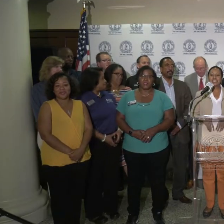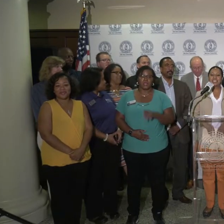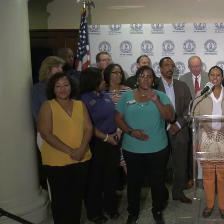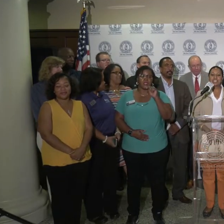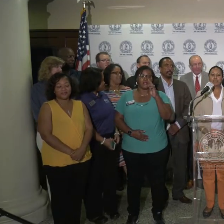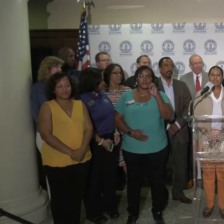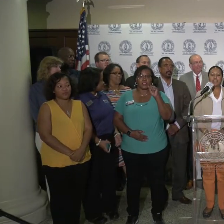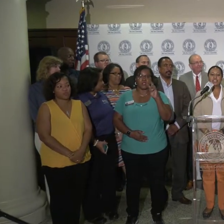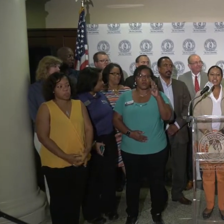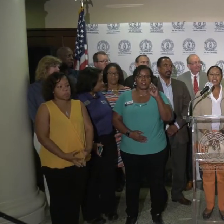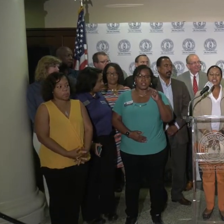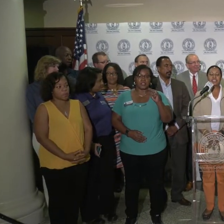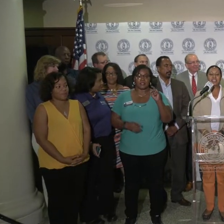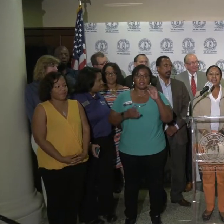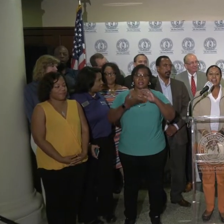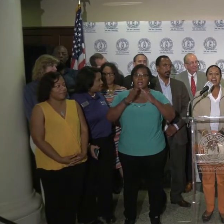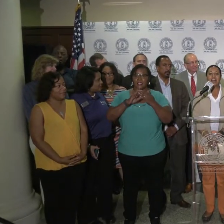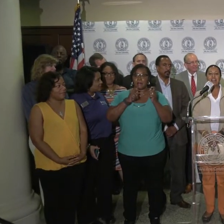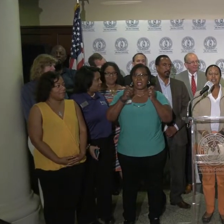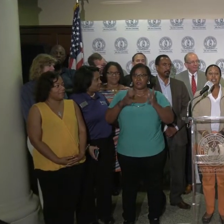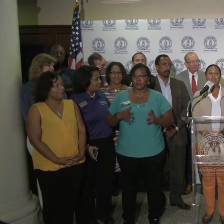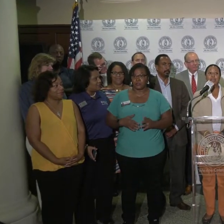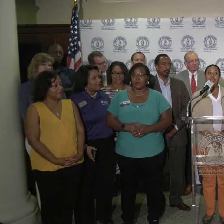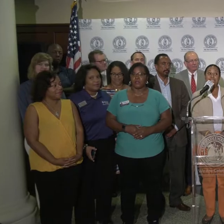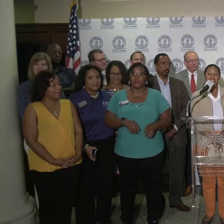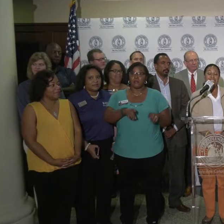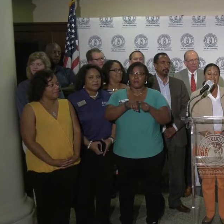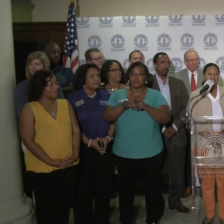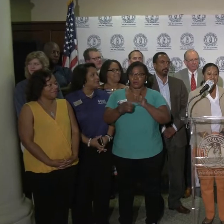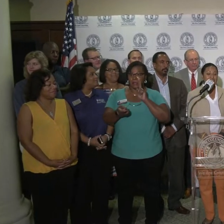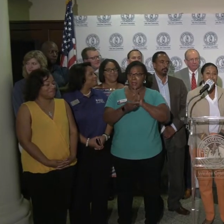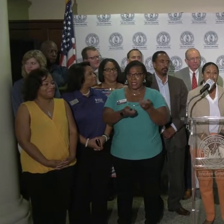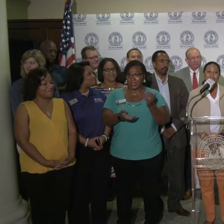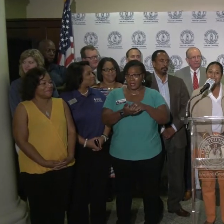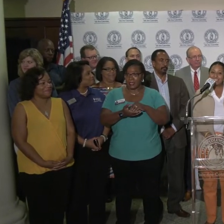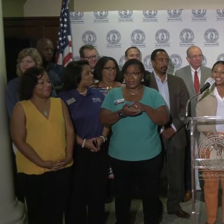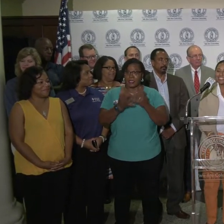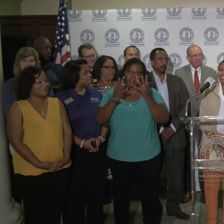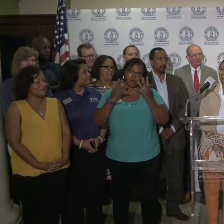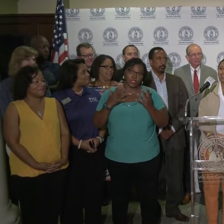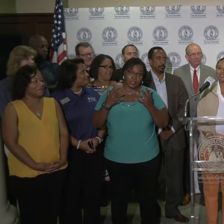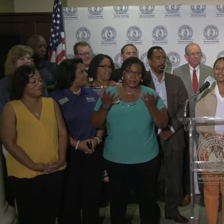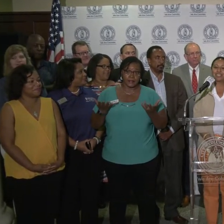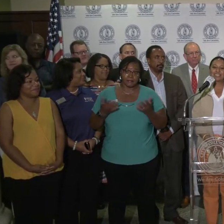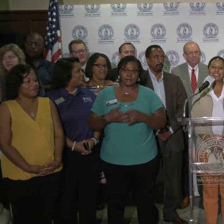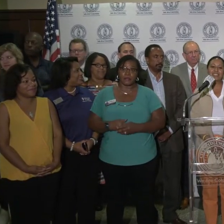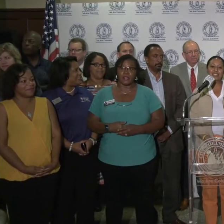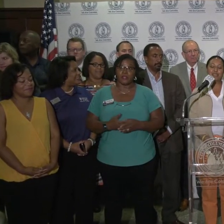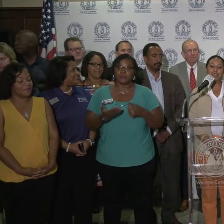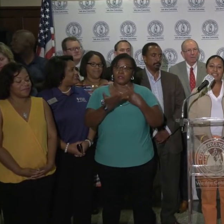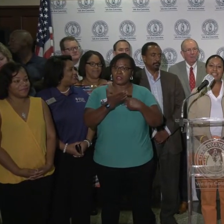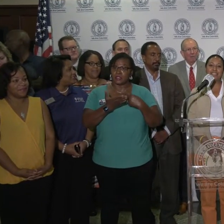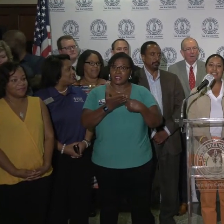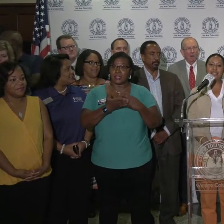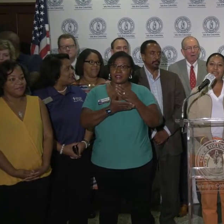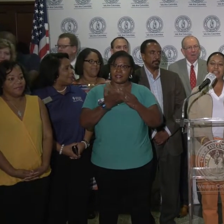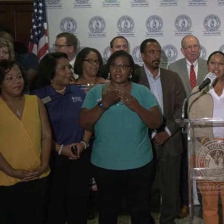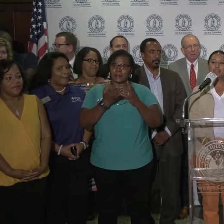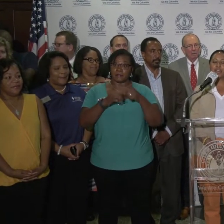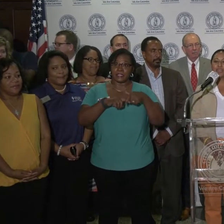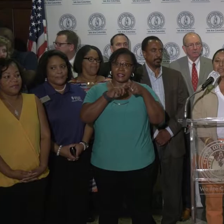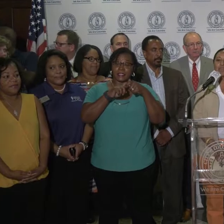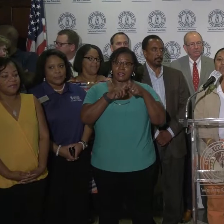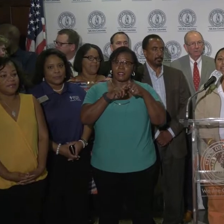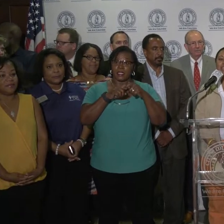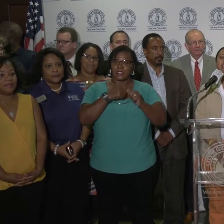Teresa Wilson, City Manager. So we meet again, unfortunately, to discuss some pending